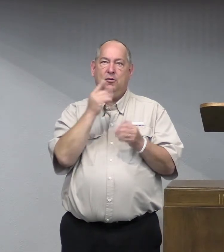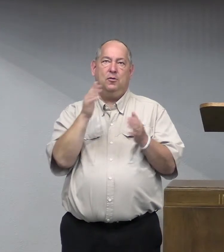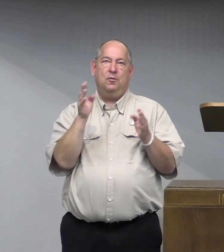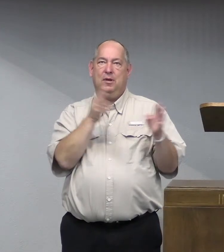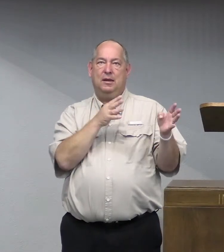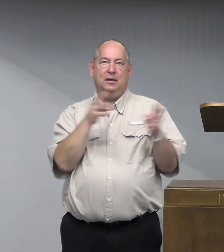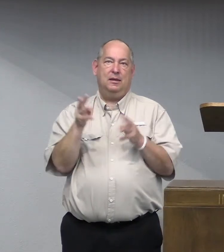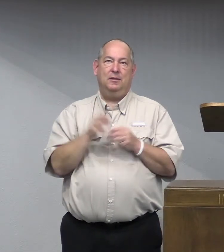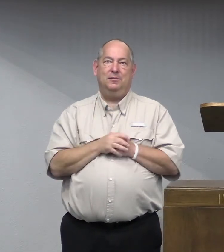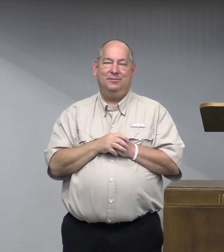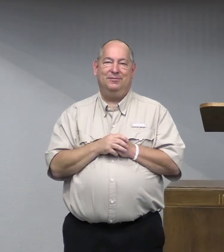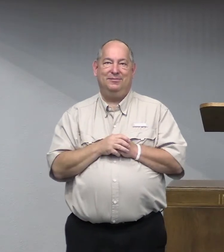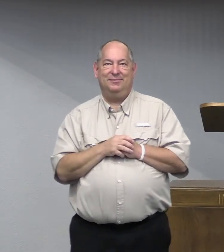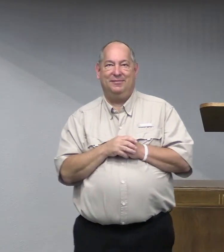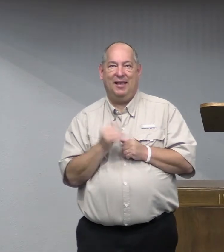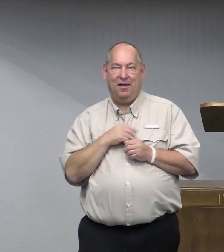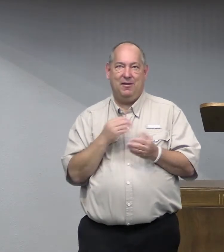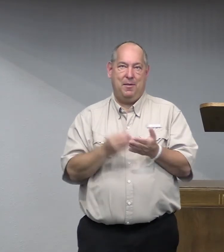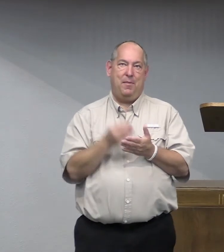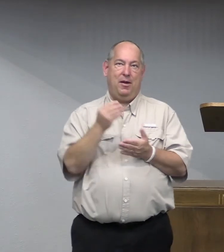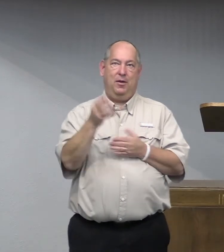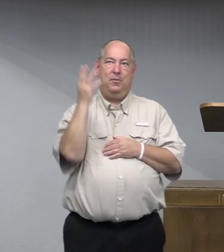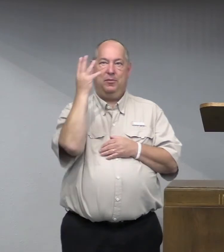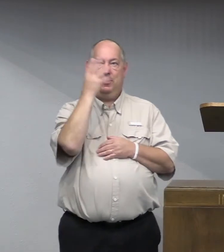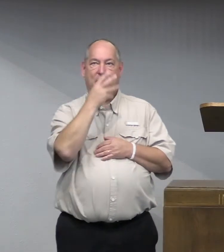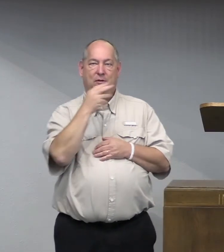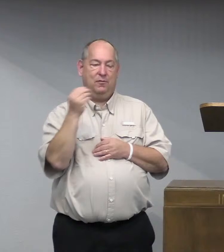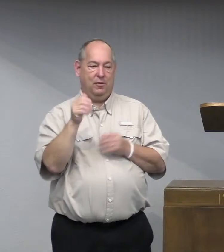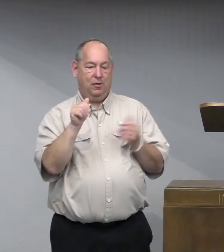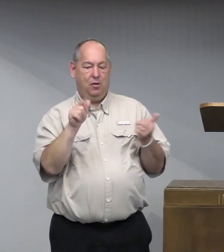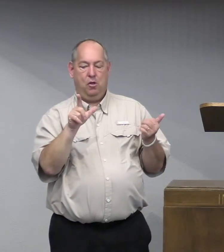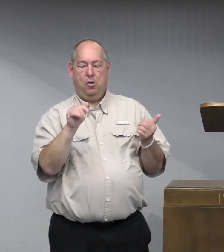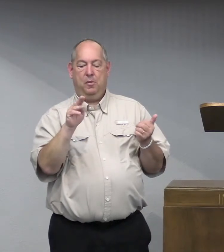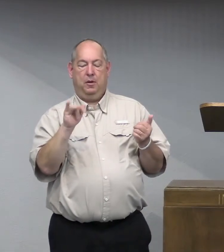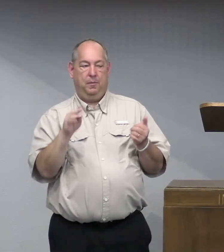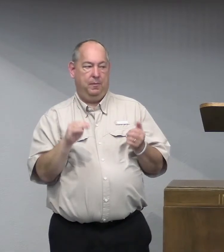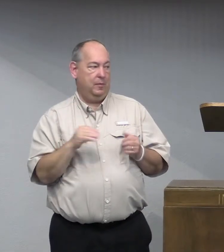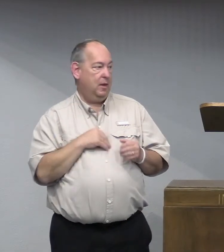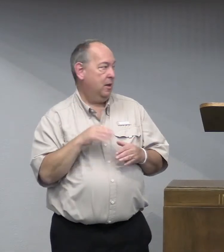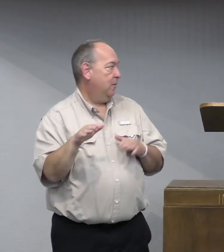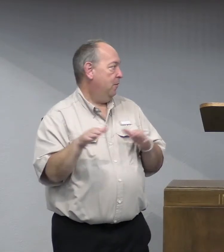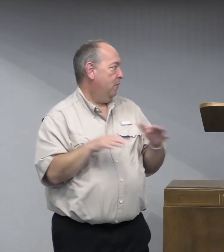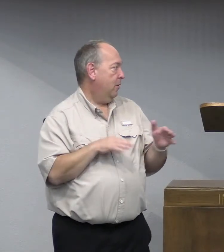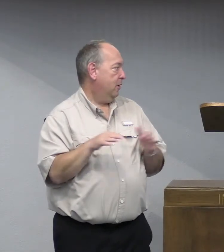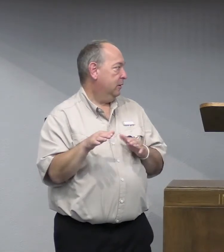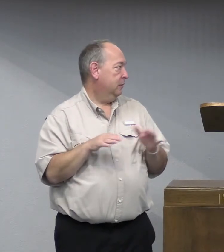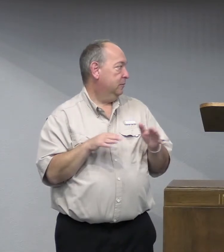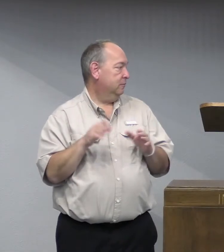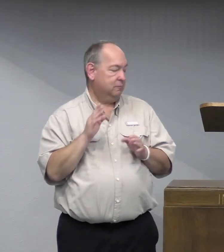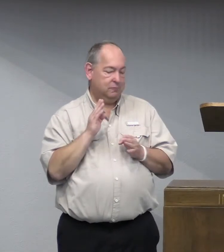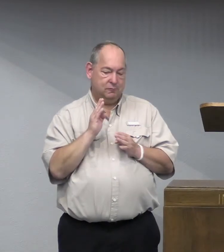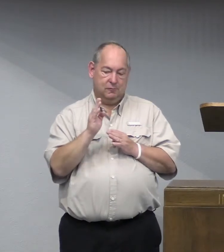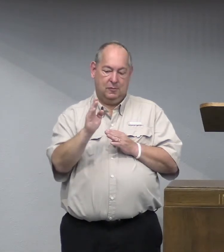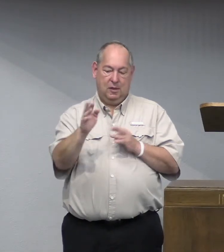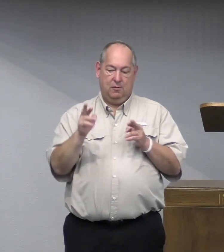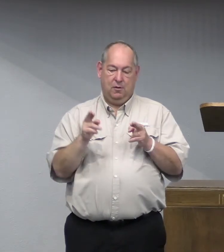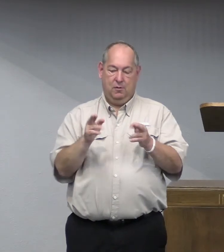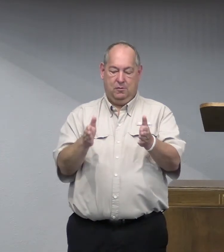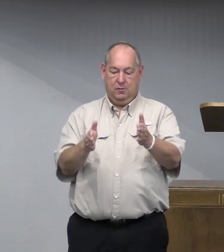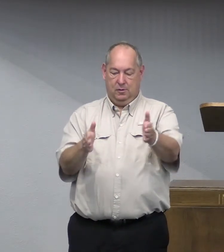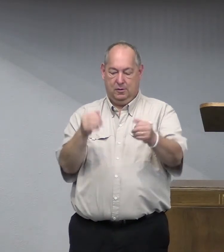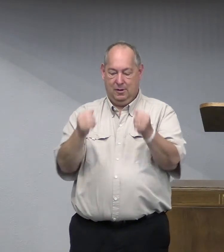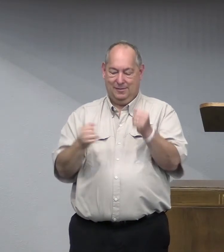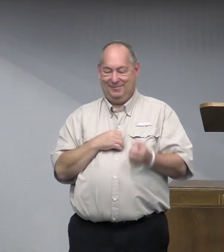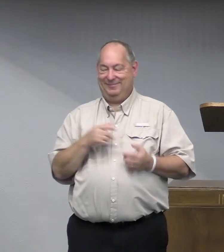wimpy. And so I went and bought this beautiful piece of aluminum. And I'm walking down the rows between the cars,